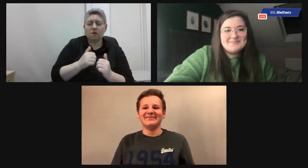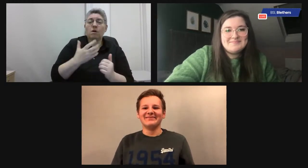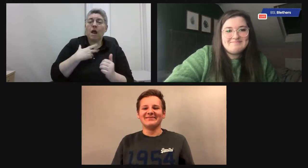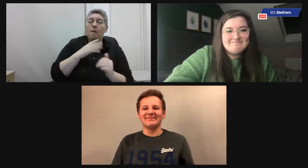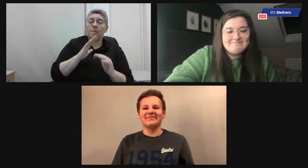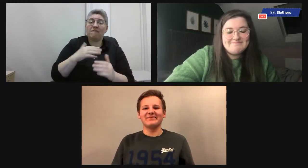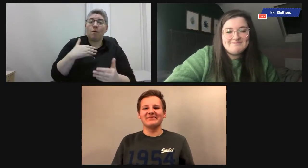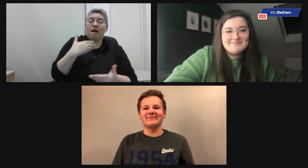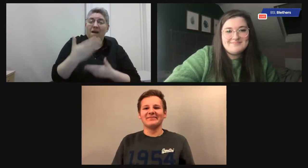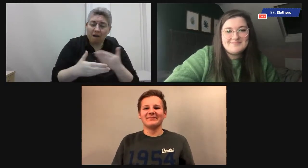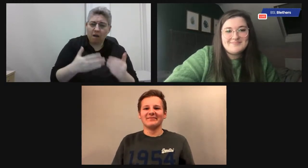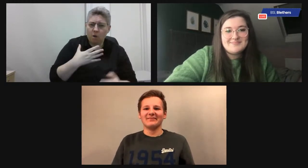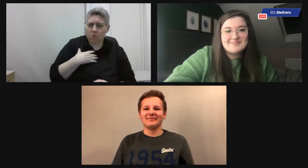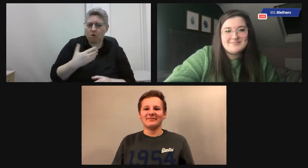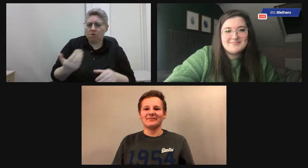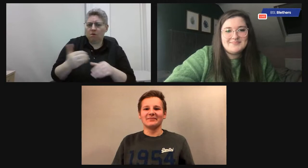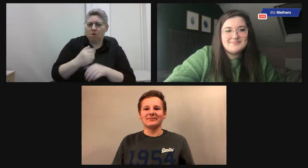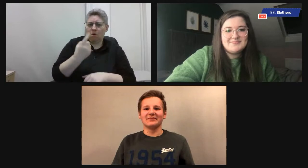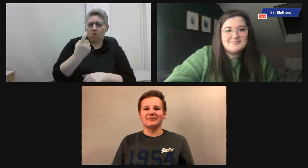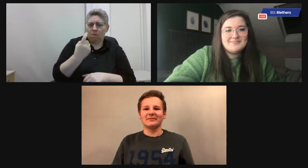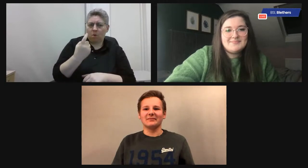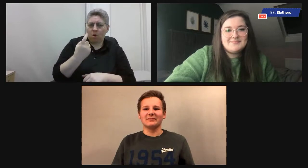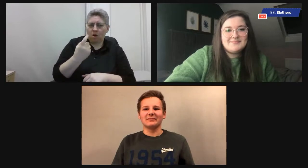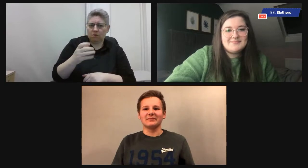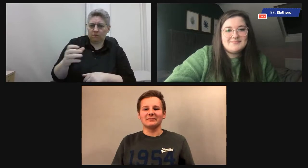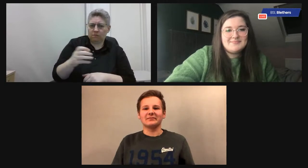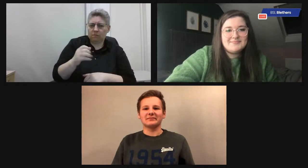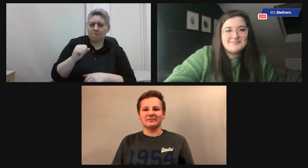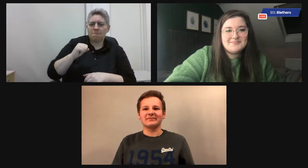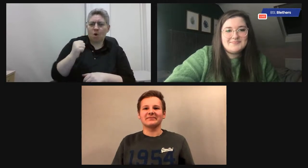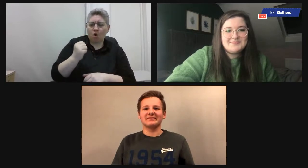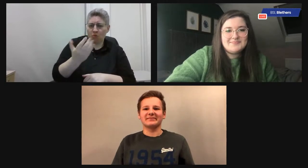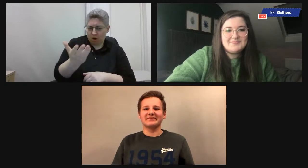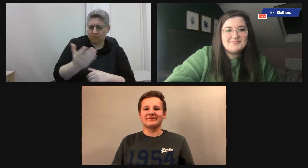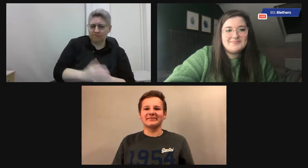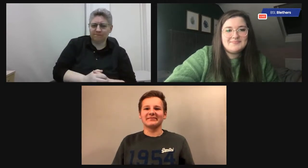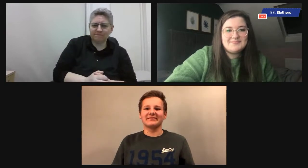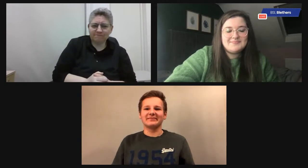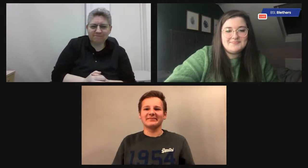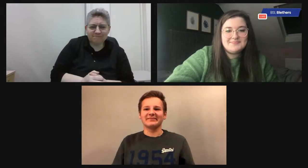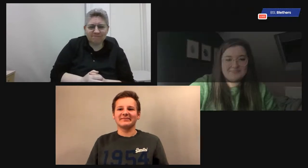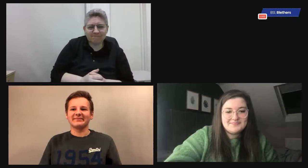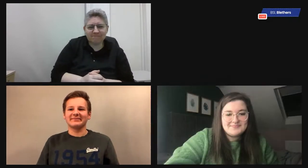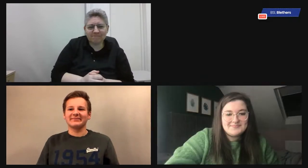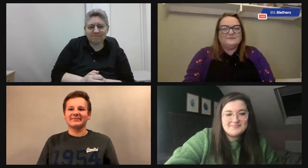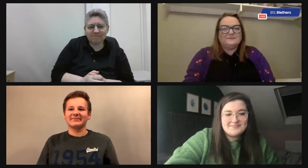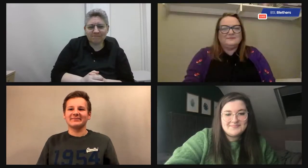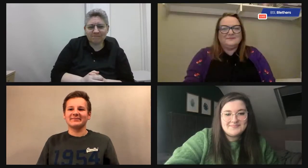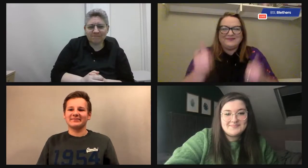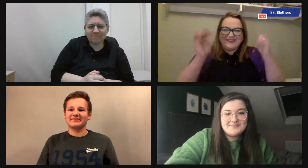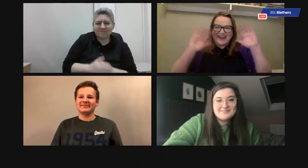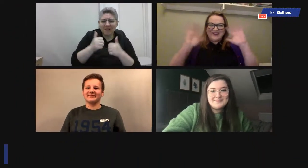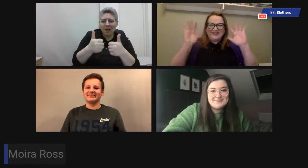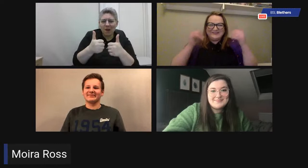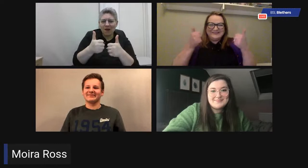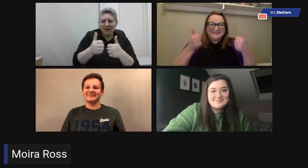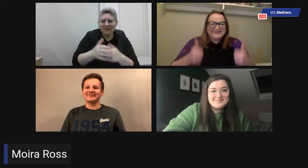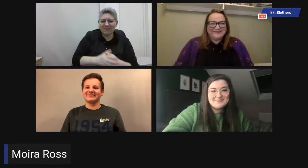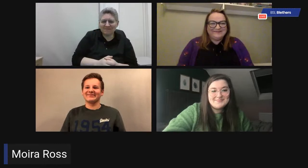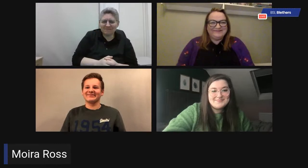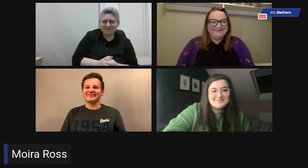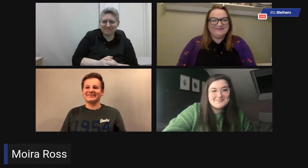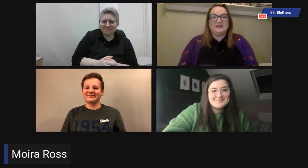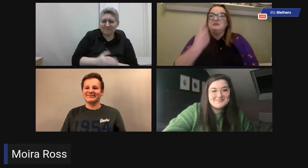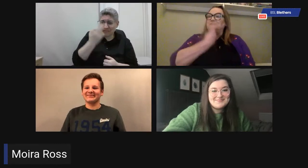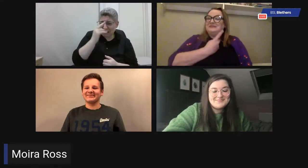you for coming along tonight. We really appreciate it. Before we carry on, I'd like to introduce one more member of our group, and